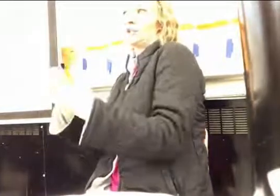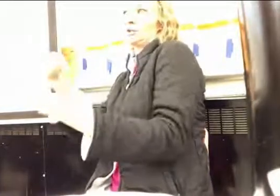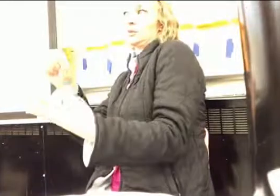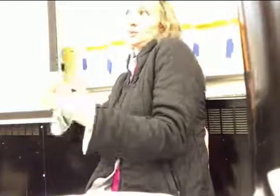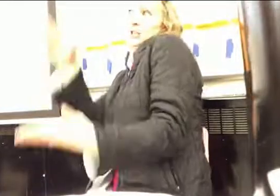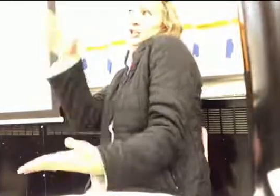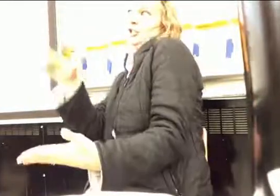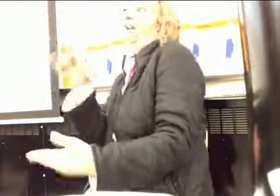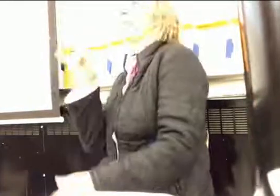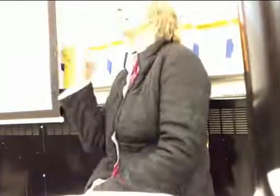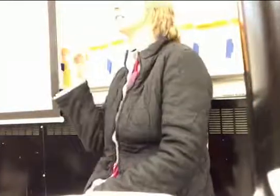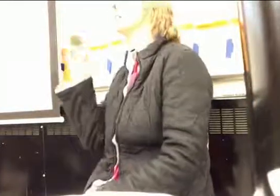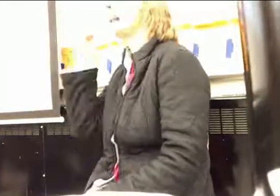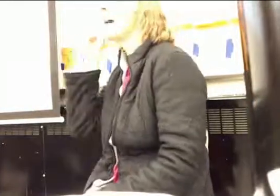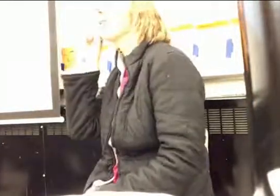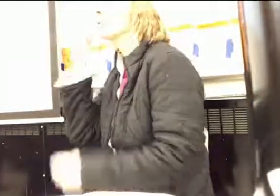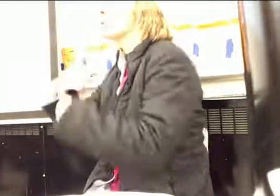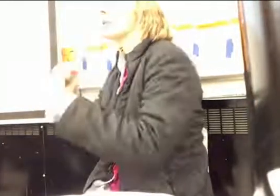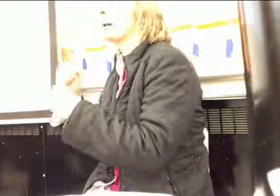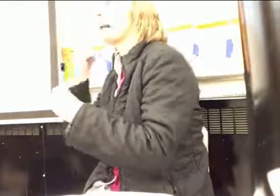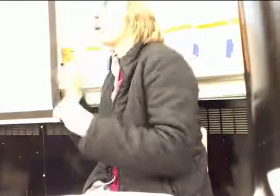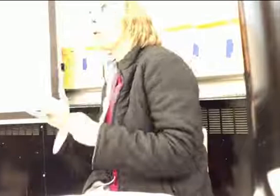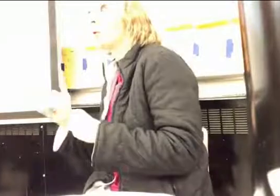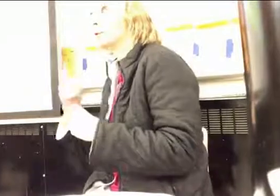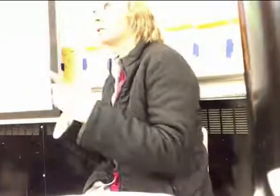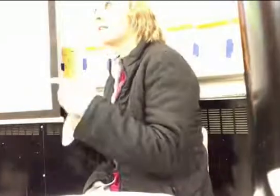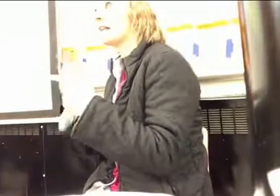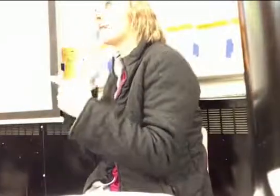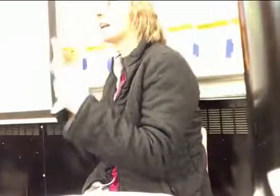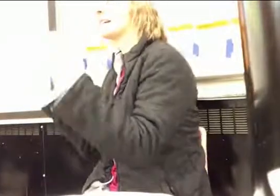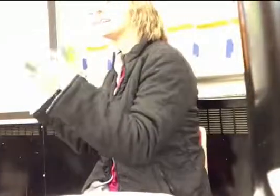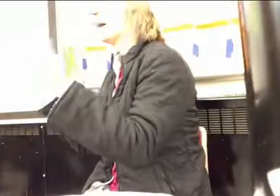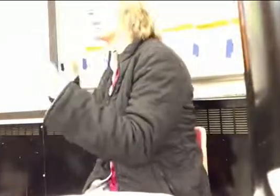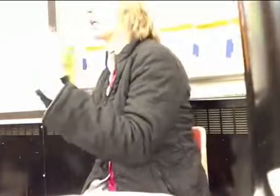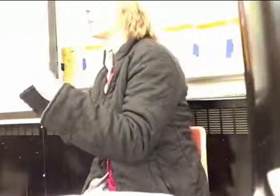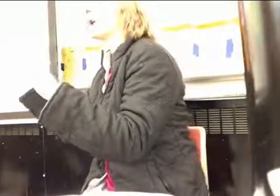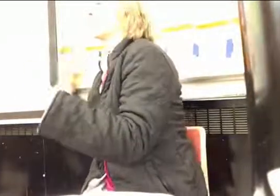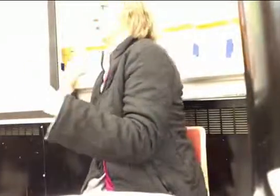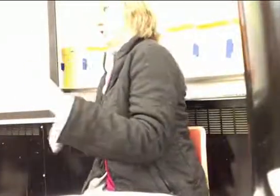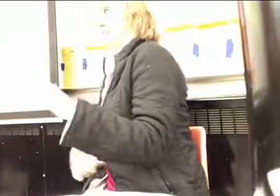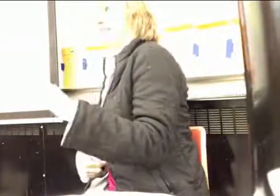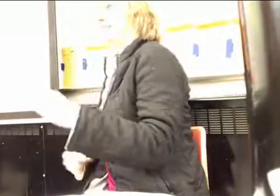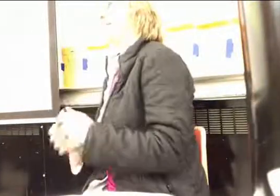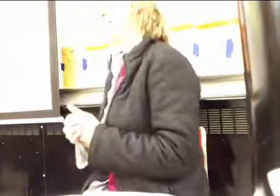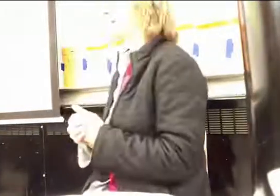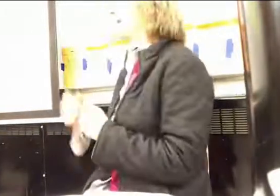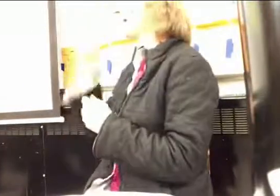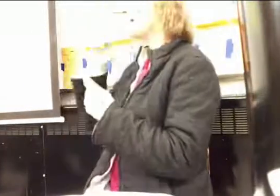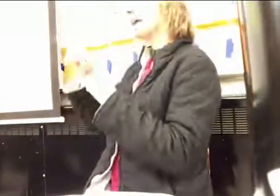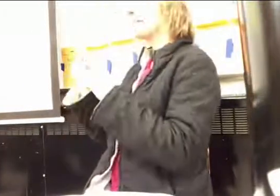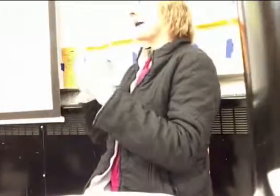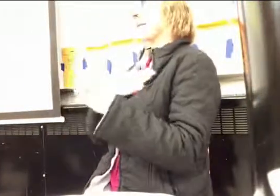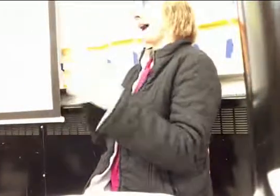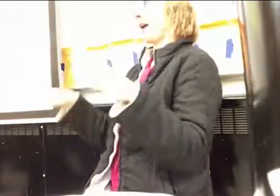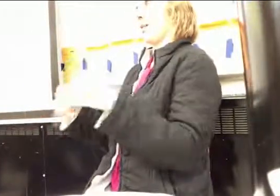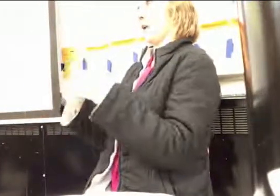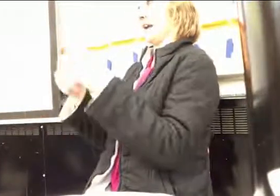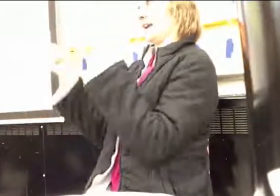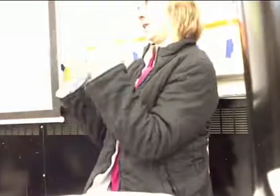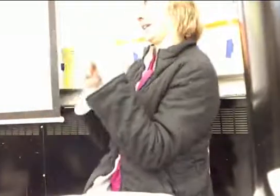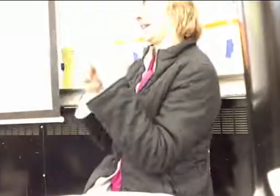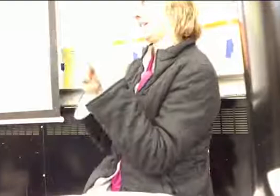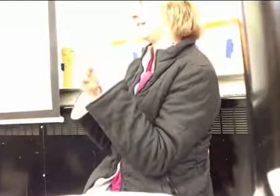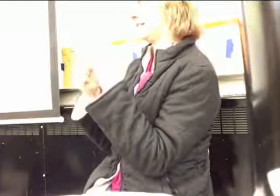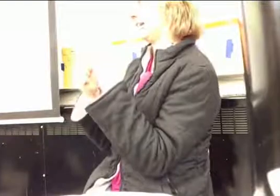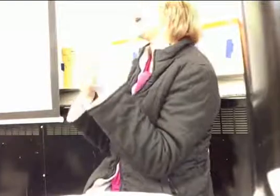why iPhones were created in gold, is so they could sell better in China. Now, let's think about Miss Ray's wedding ring. It's a good example.